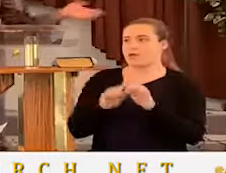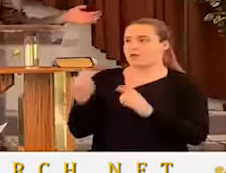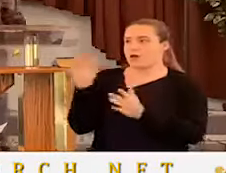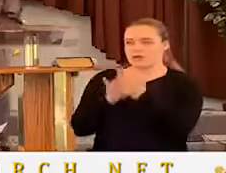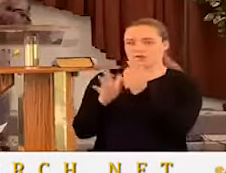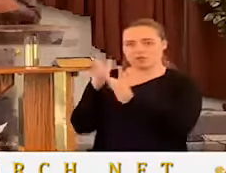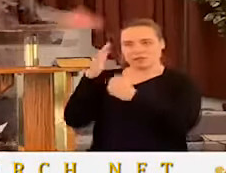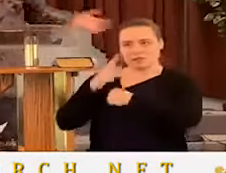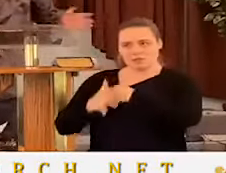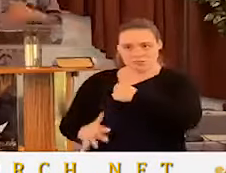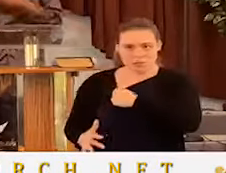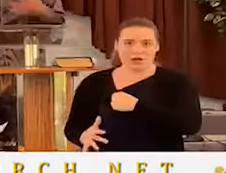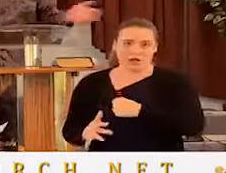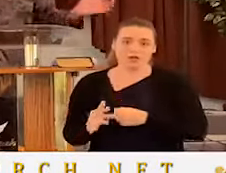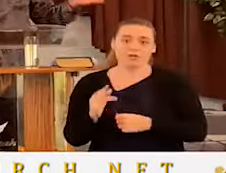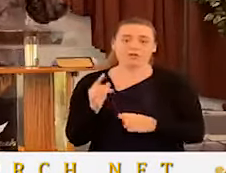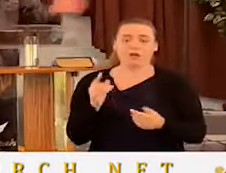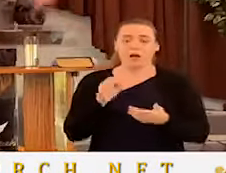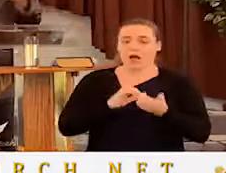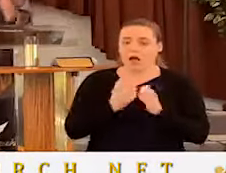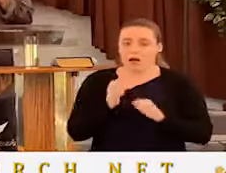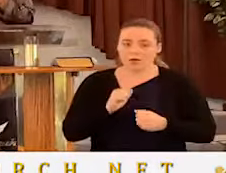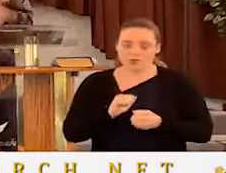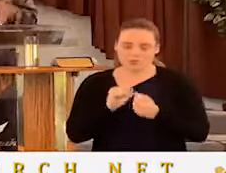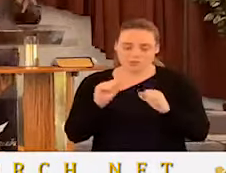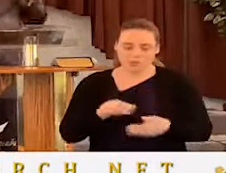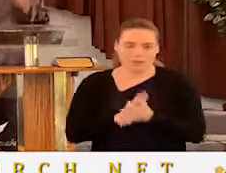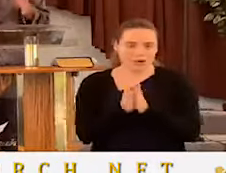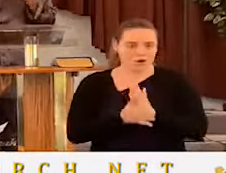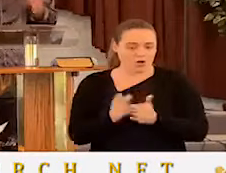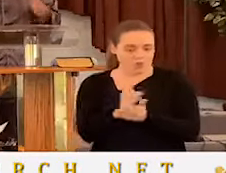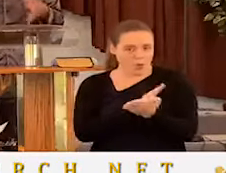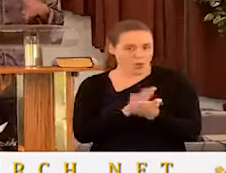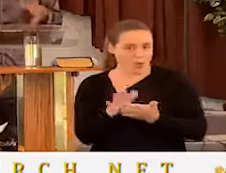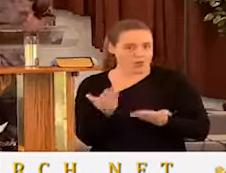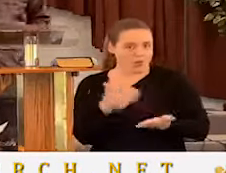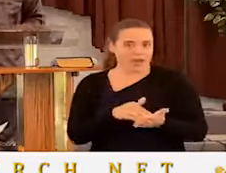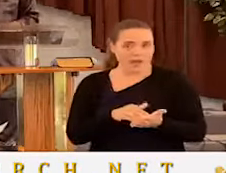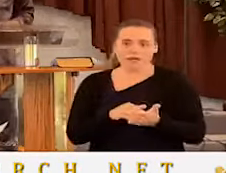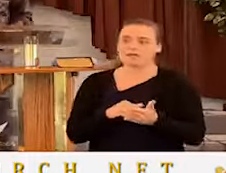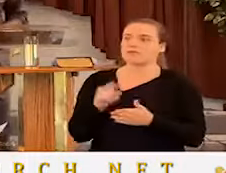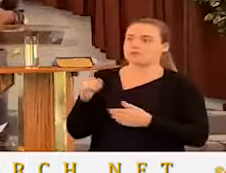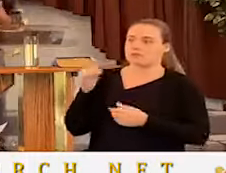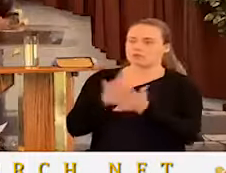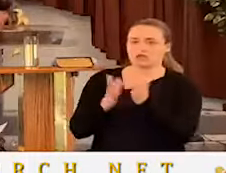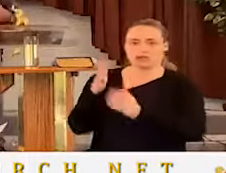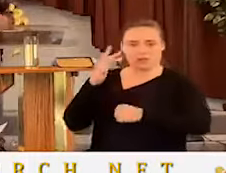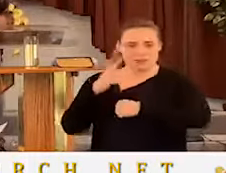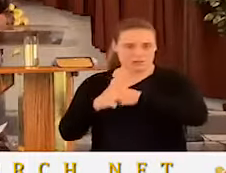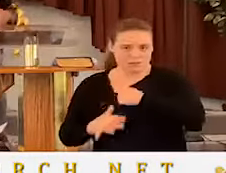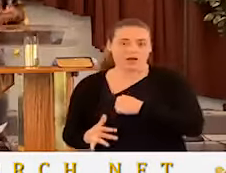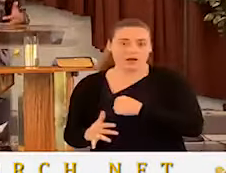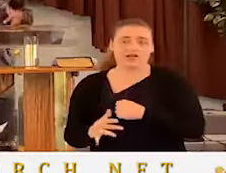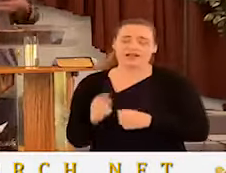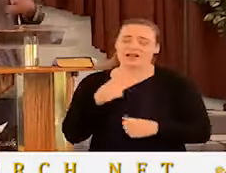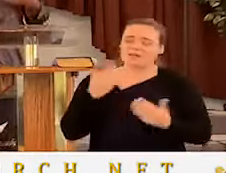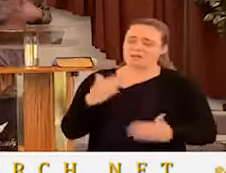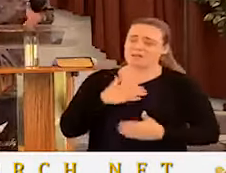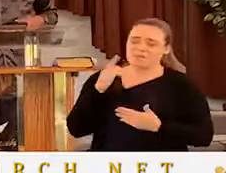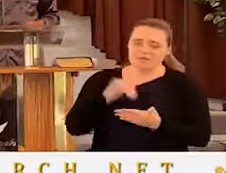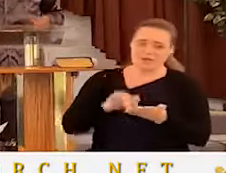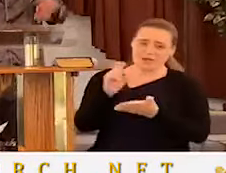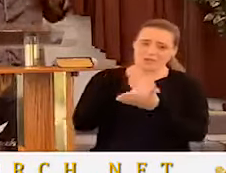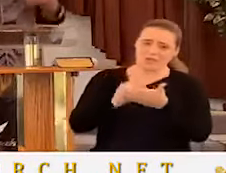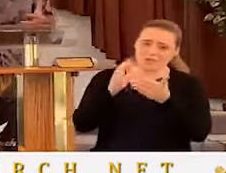What can make me whole again? Nothing but the blood. I'm so glad that the writer picked up the pen and began to say, oh,